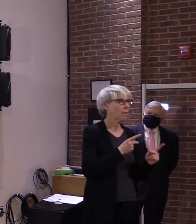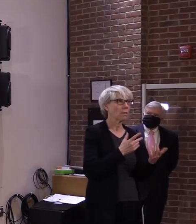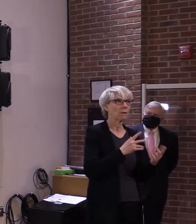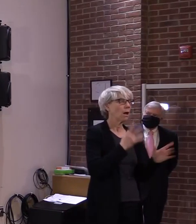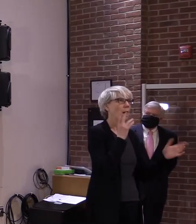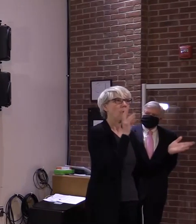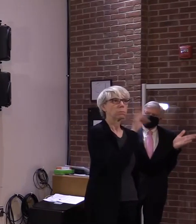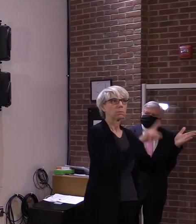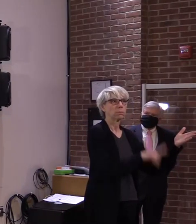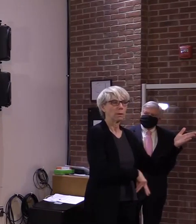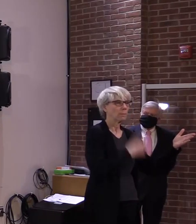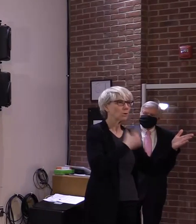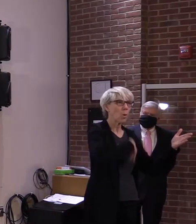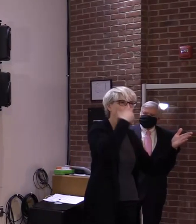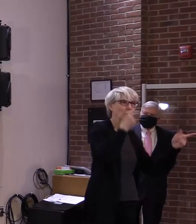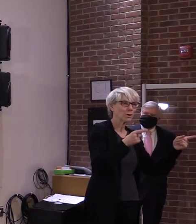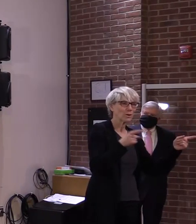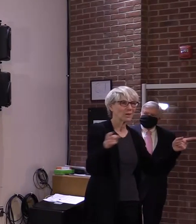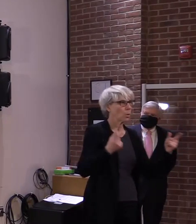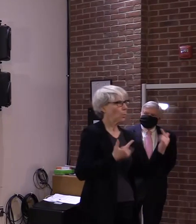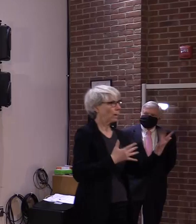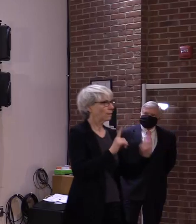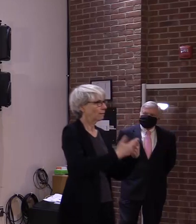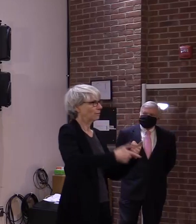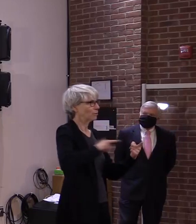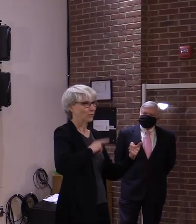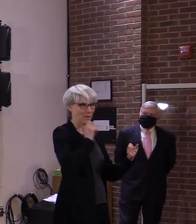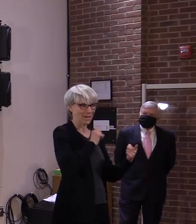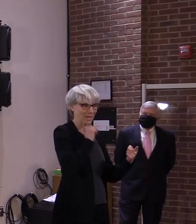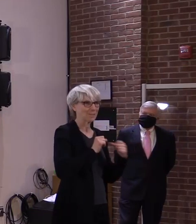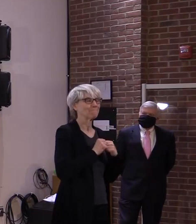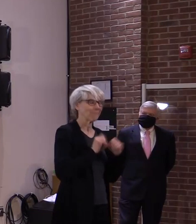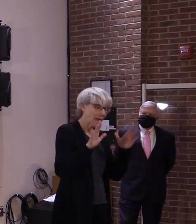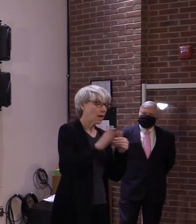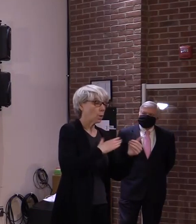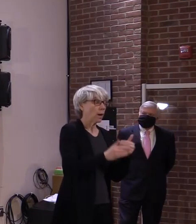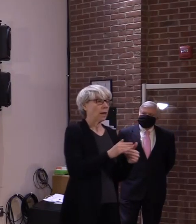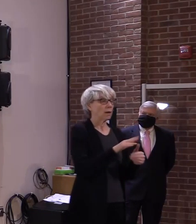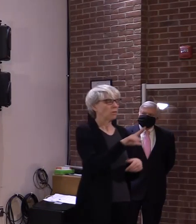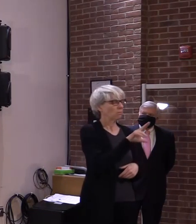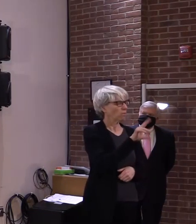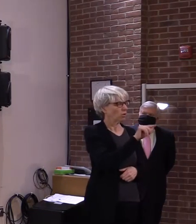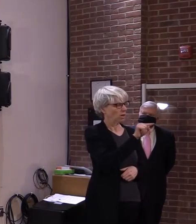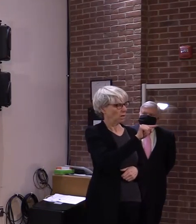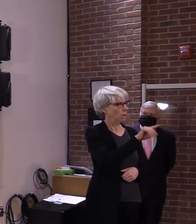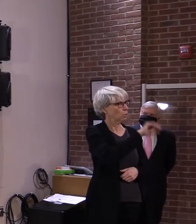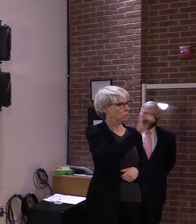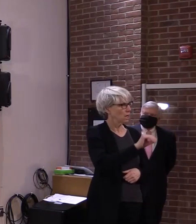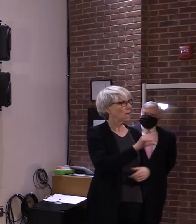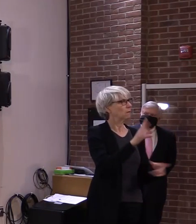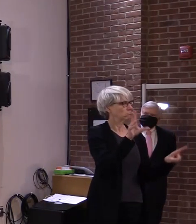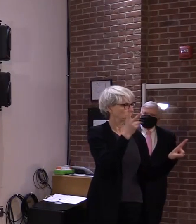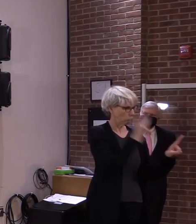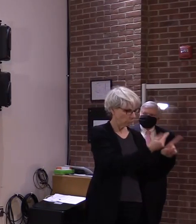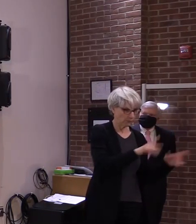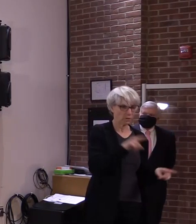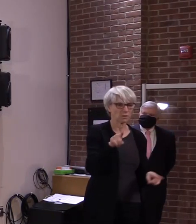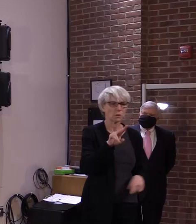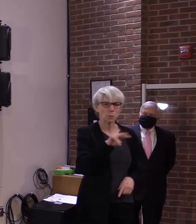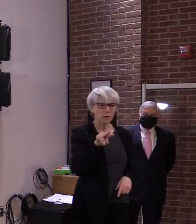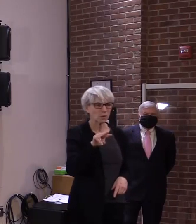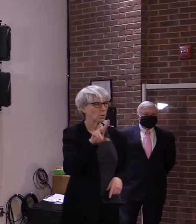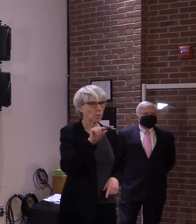We really do not feel that this rate of vaccination for that community is something we